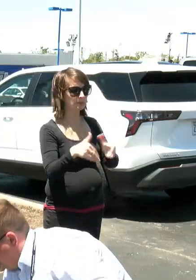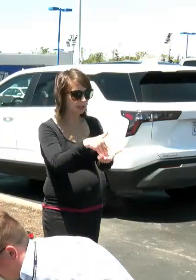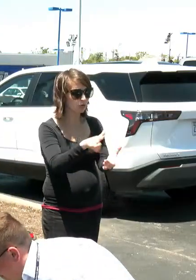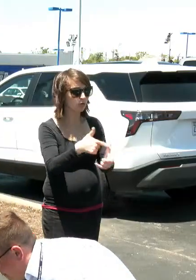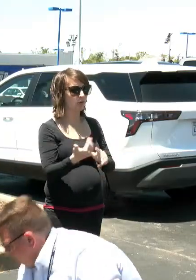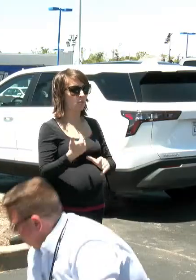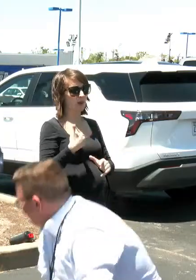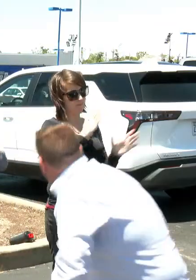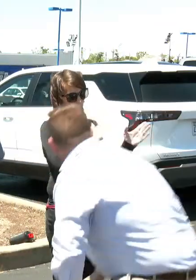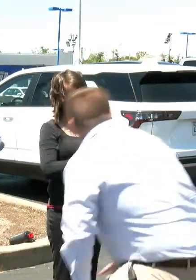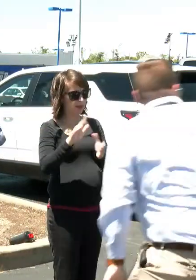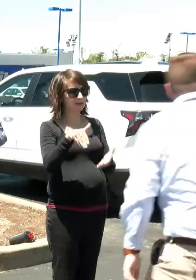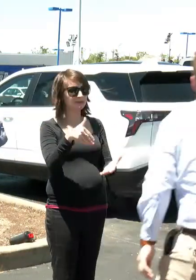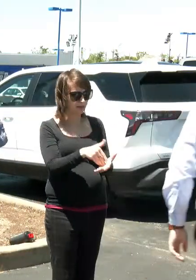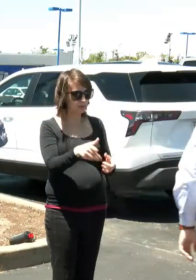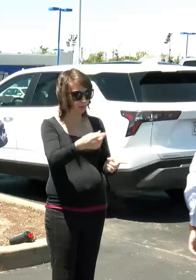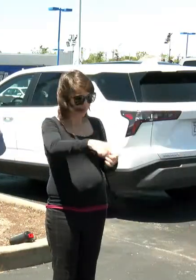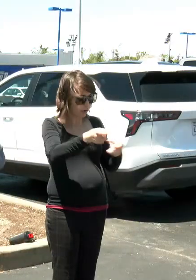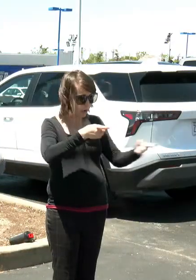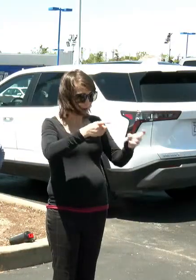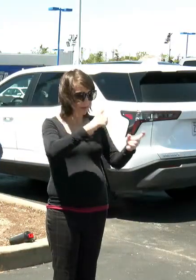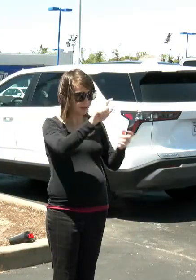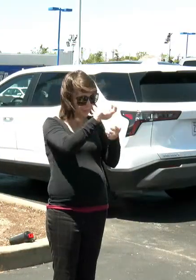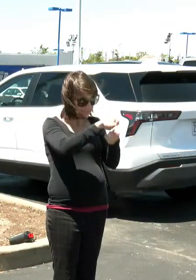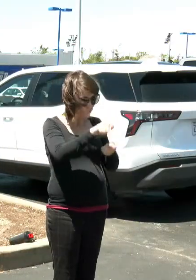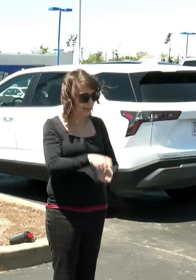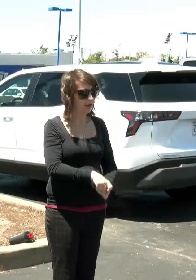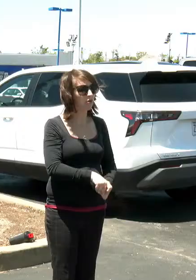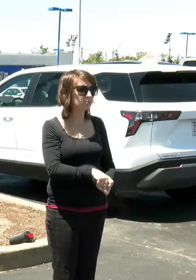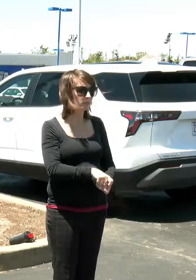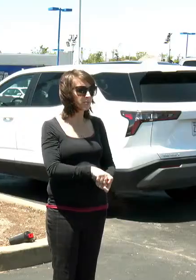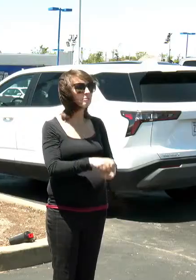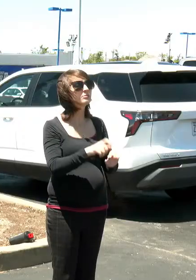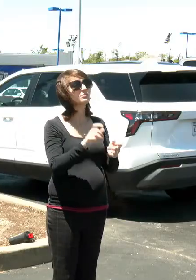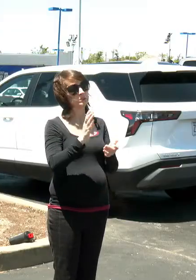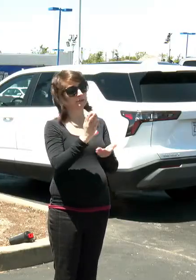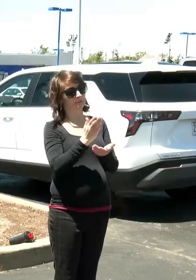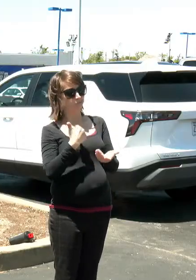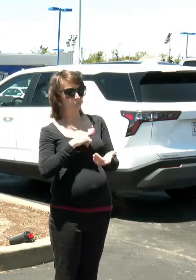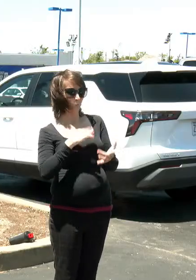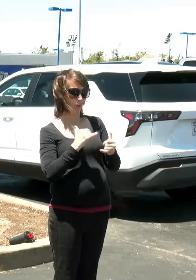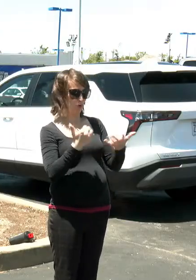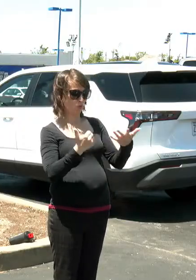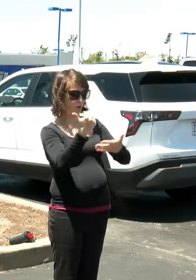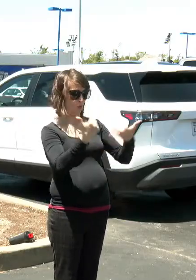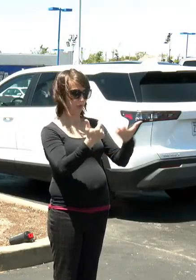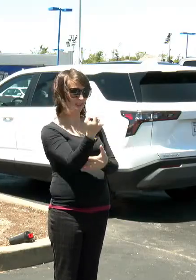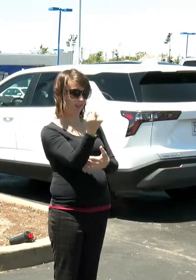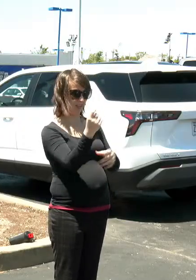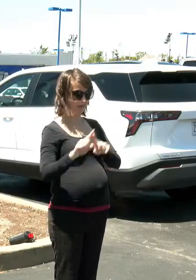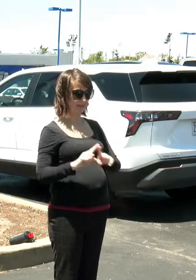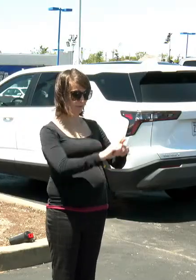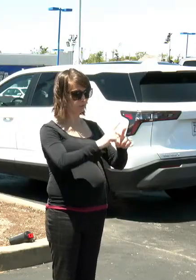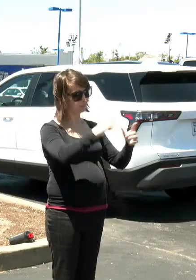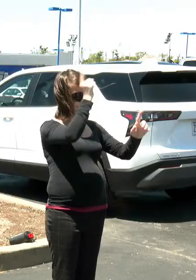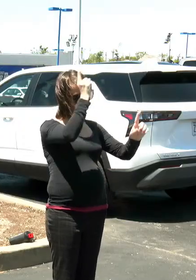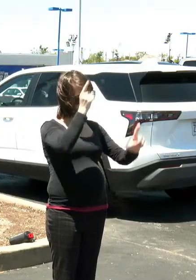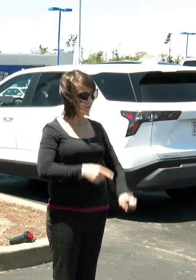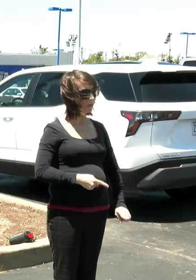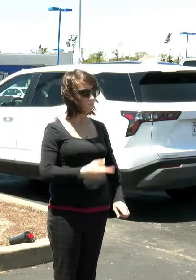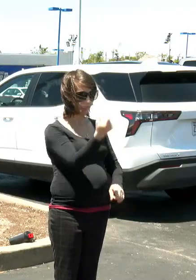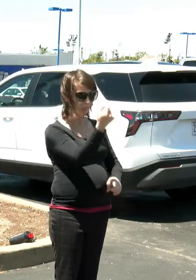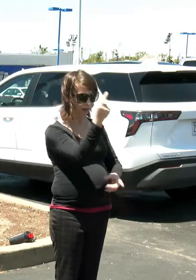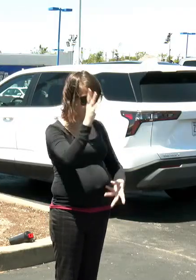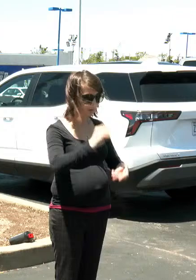section. They're handling the details of it. We prioritized 11 different things, or 11 different objectives,